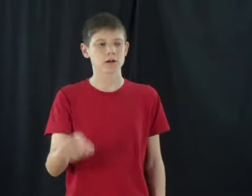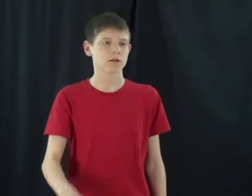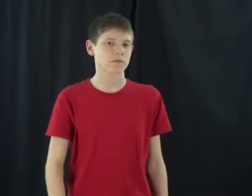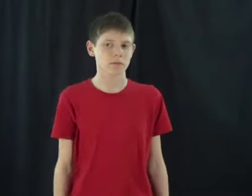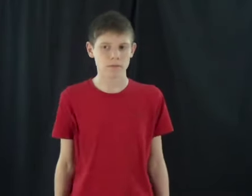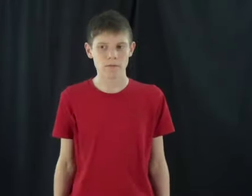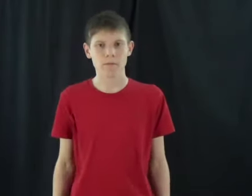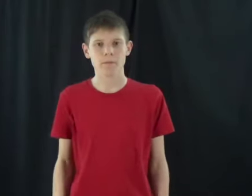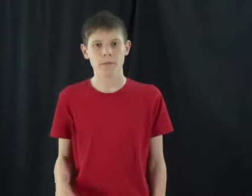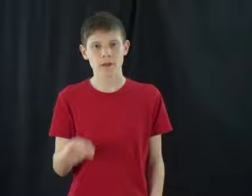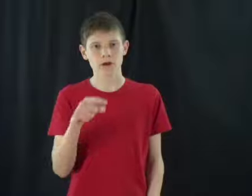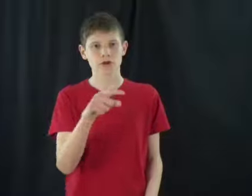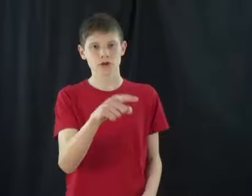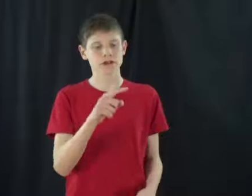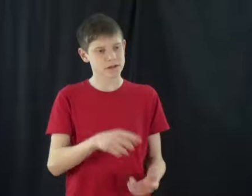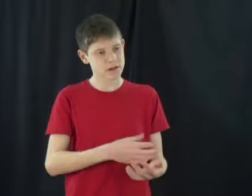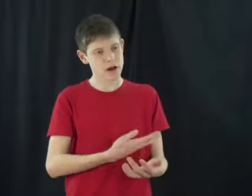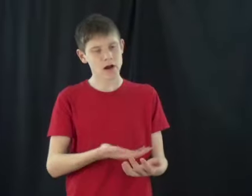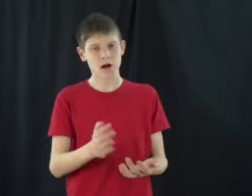She sang